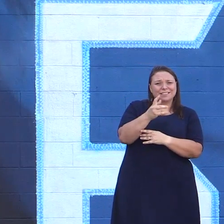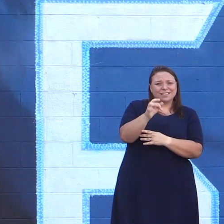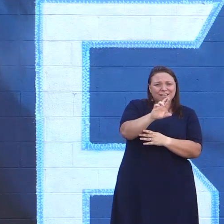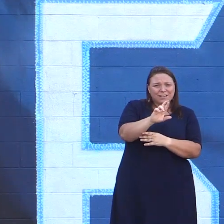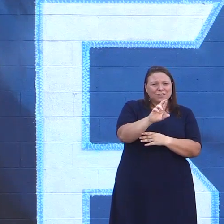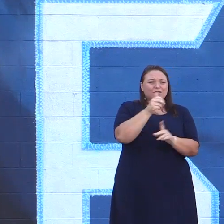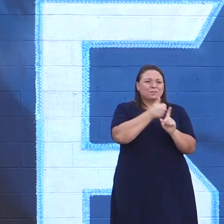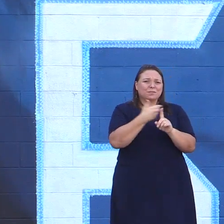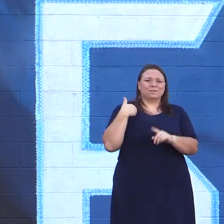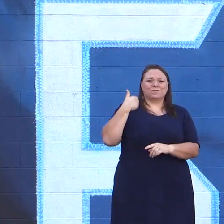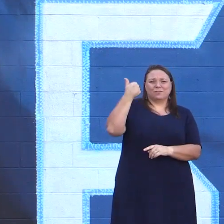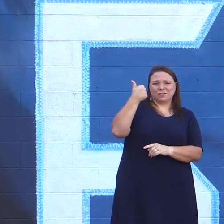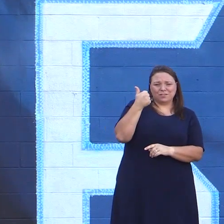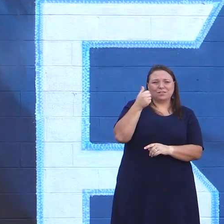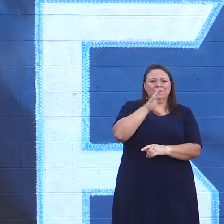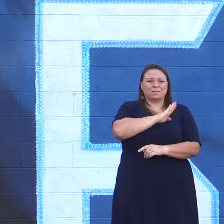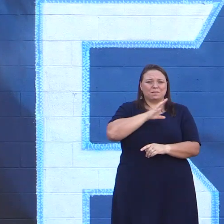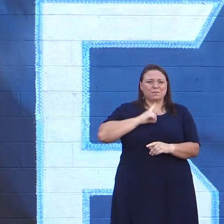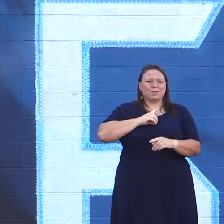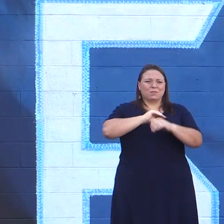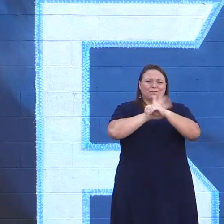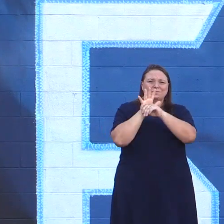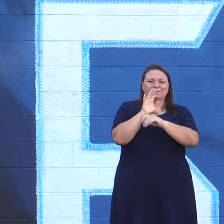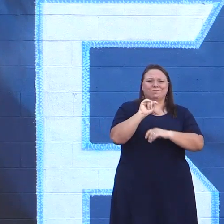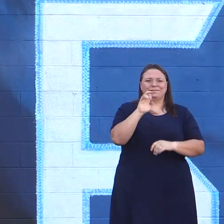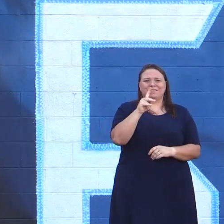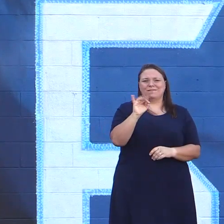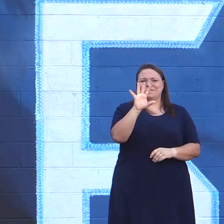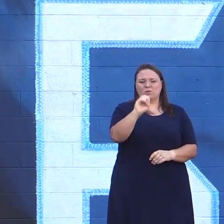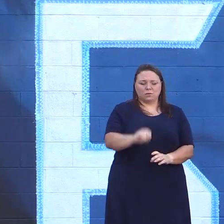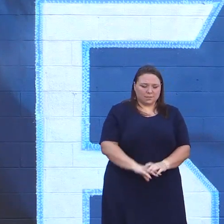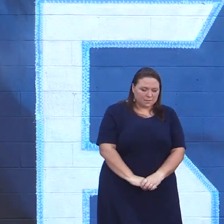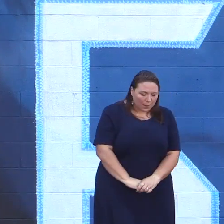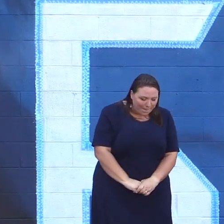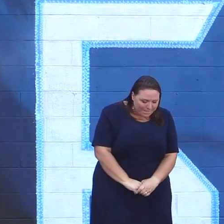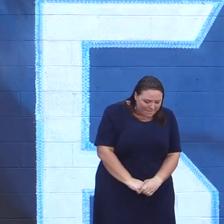Jehangir, Chair of the Metro Coronavirus Task Force. Thank you.